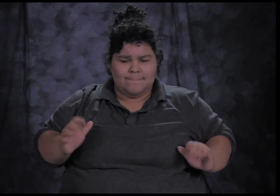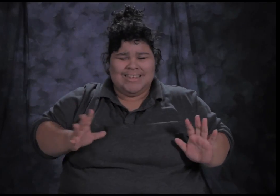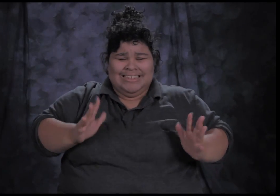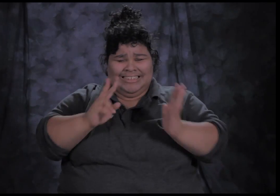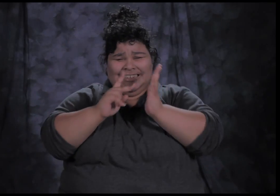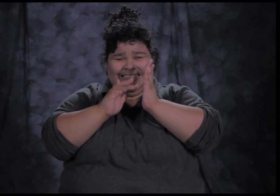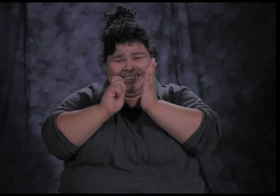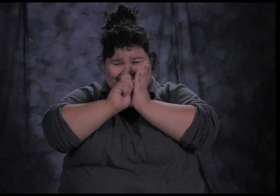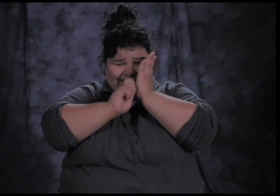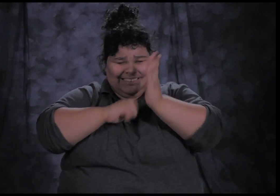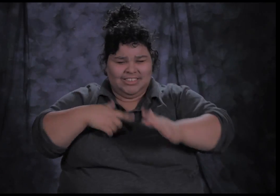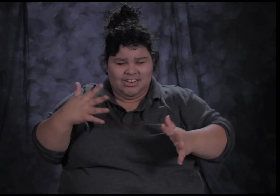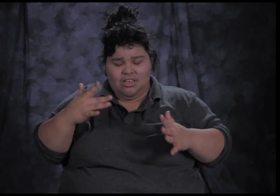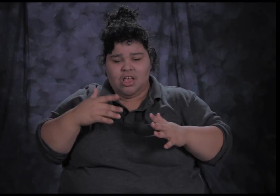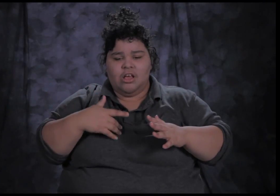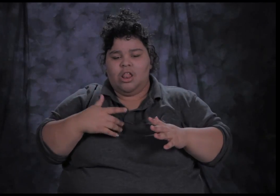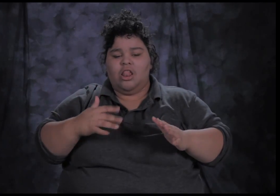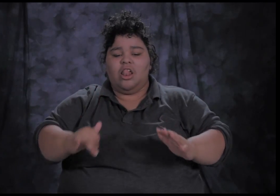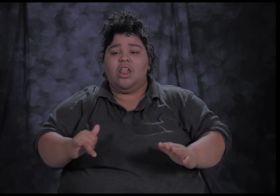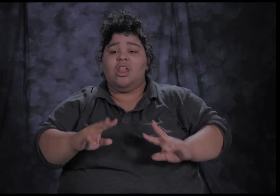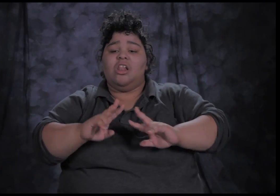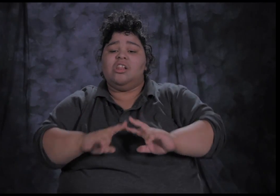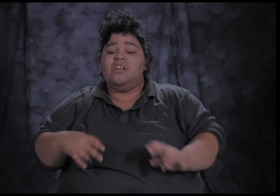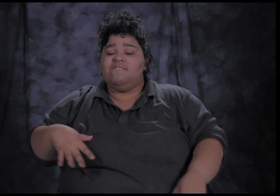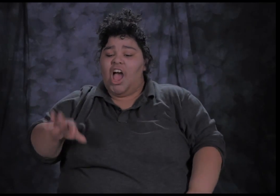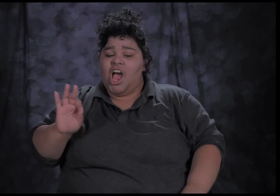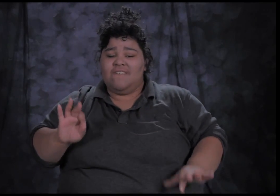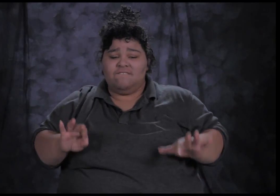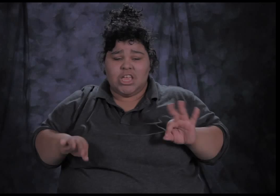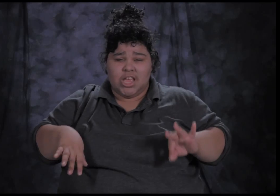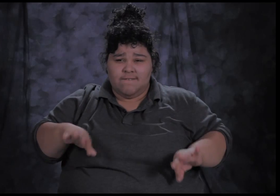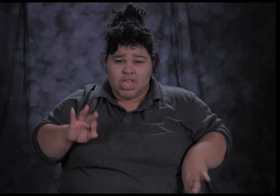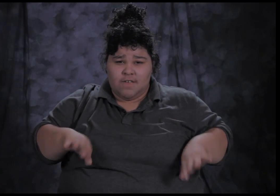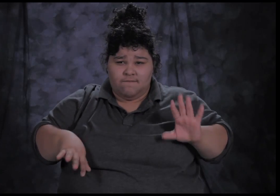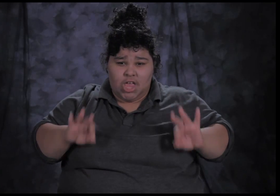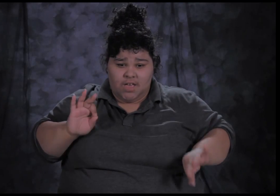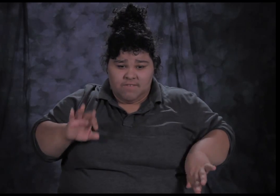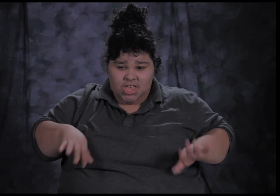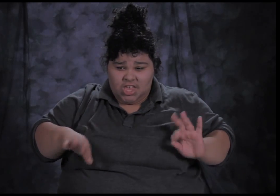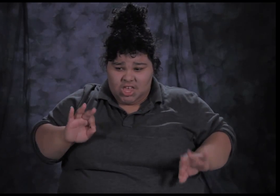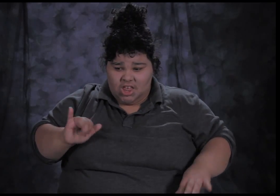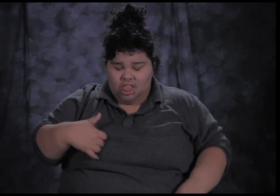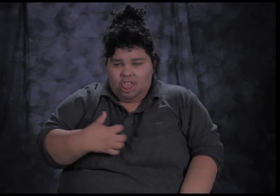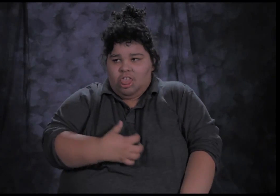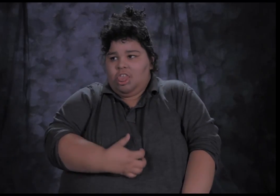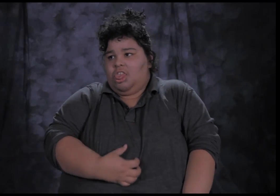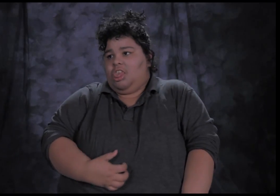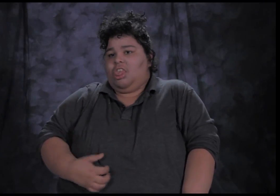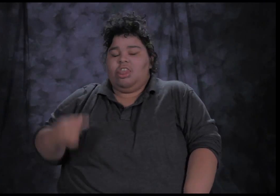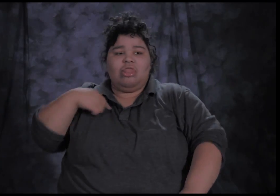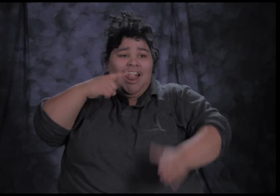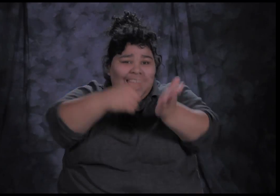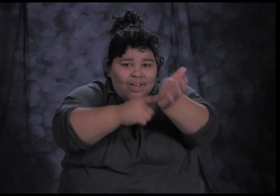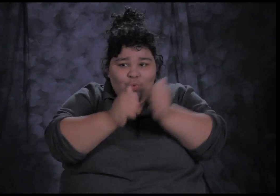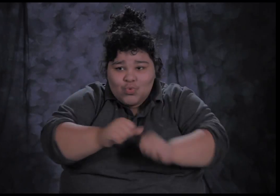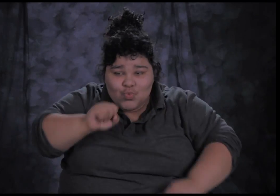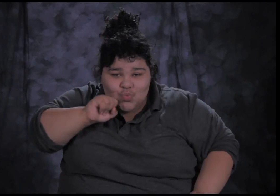disorder. I said, no, that doesn't seem right. So I read about it. And I don't have those type of mood